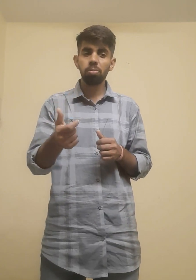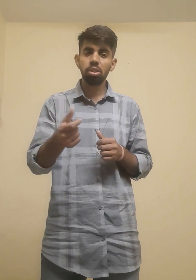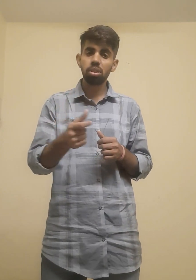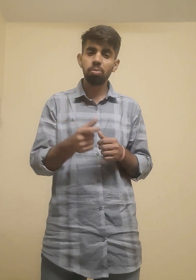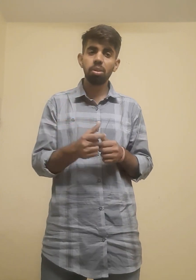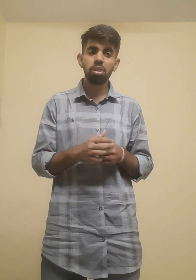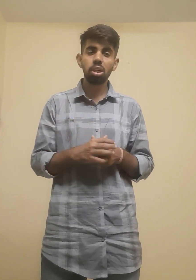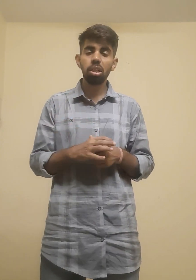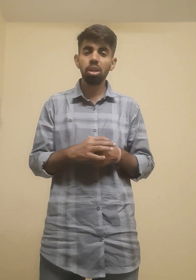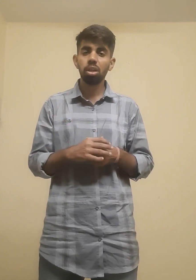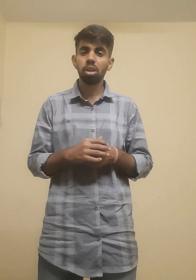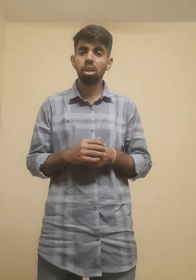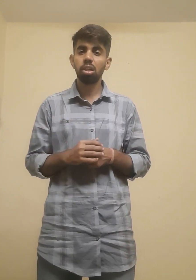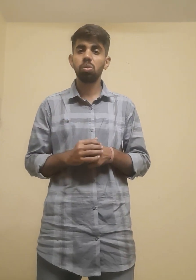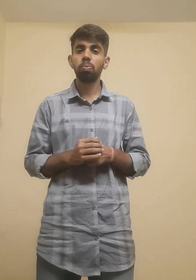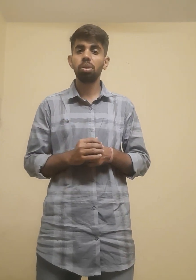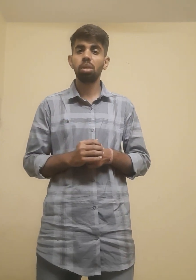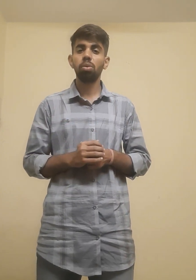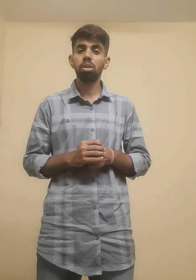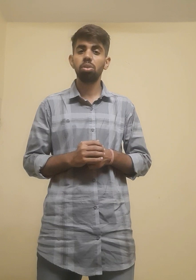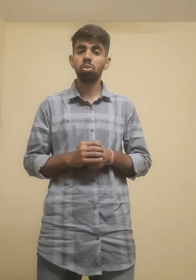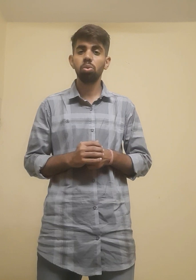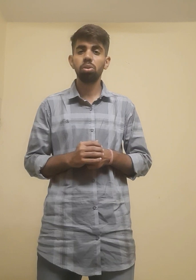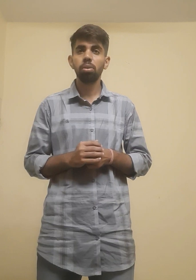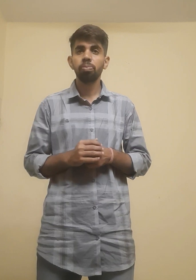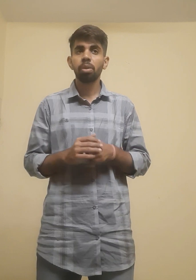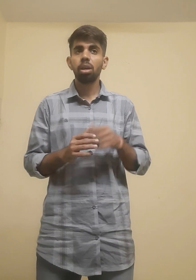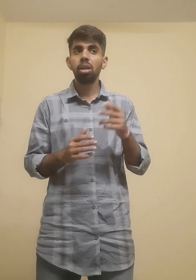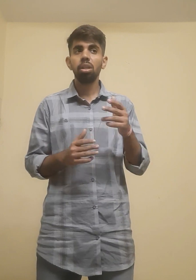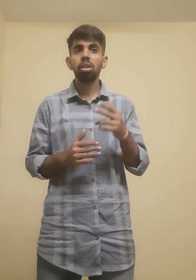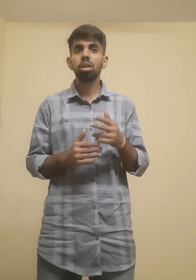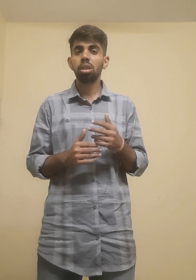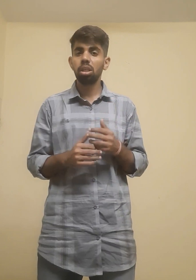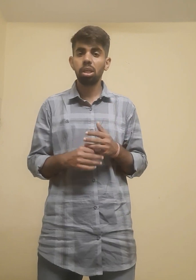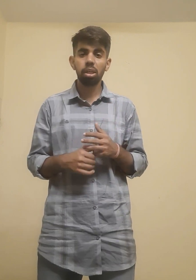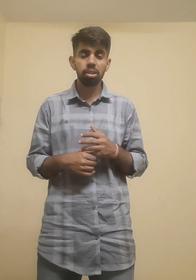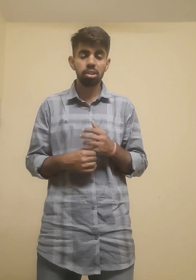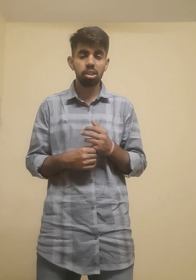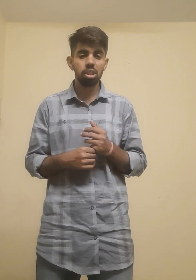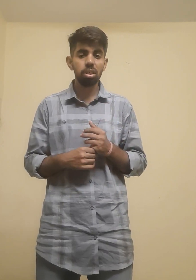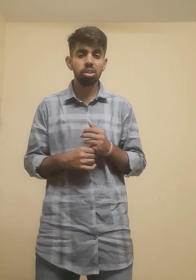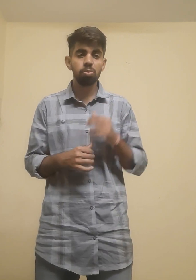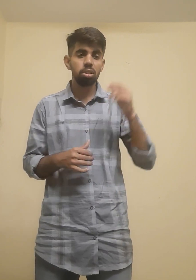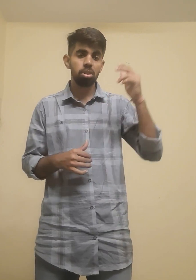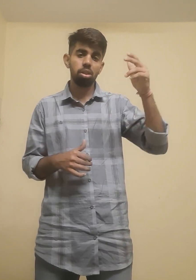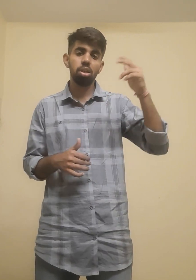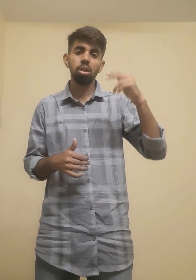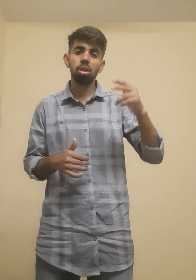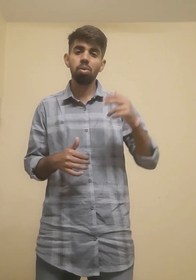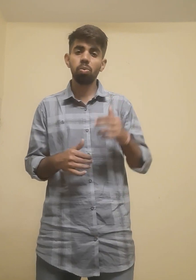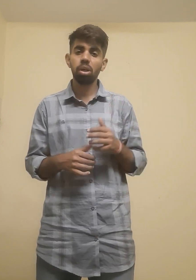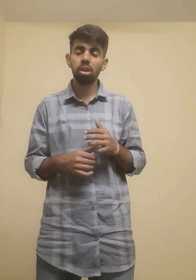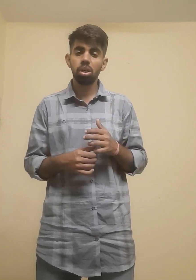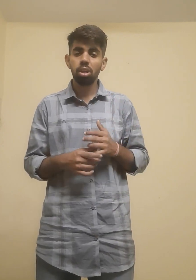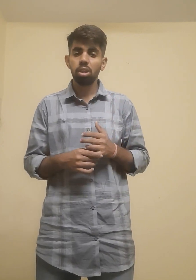means basically super keyword is used in inheritance. Inheritance means where there